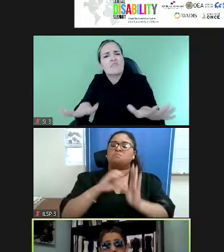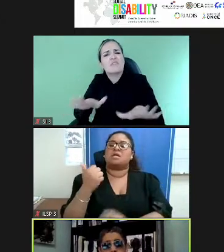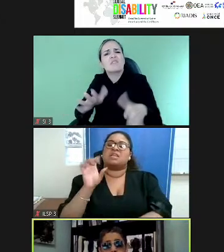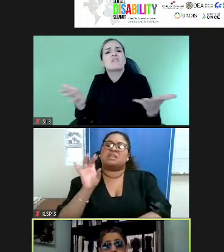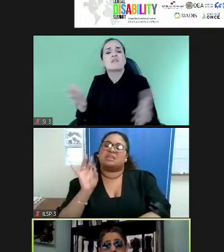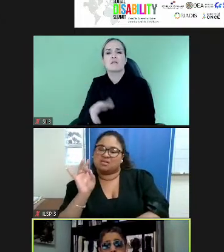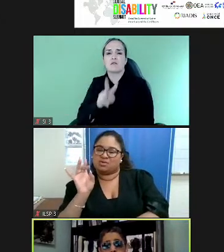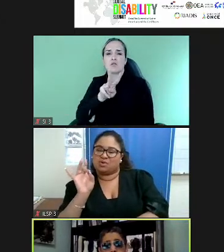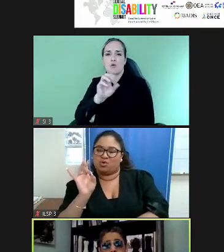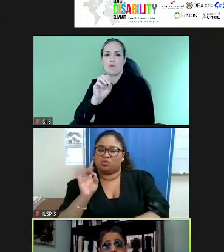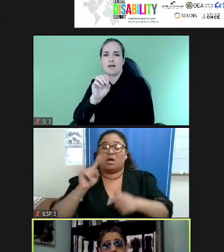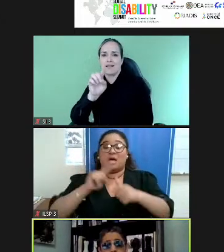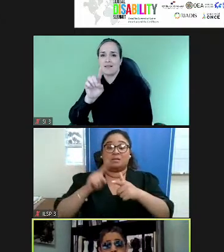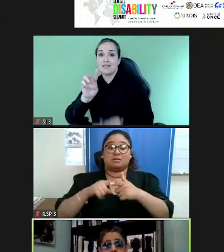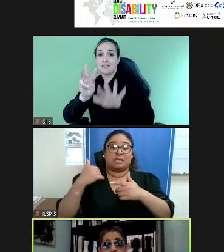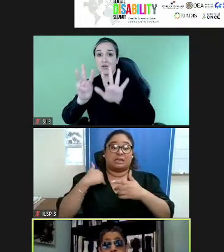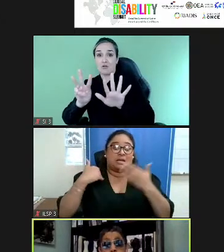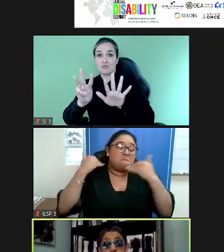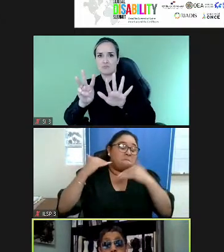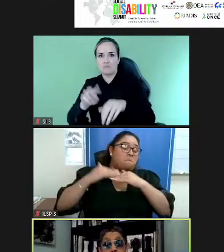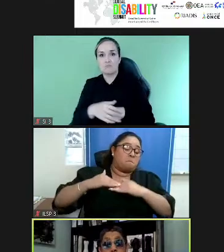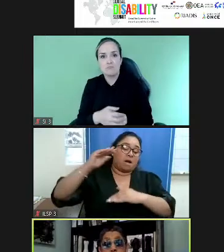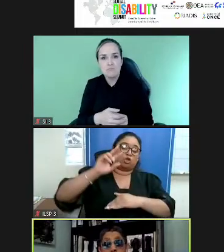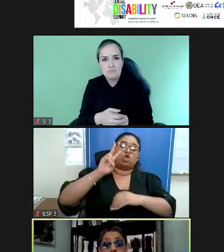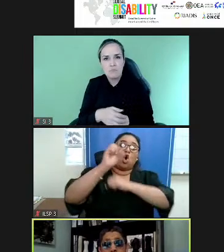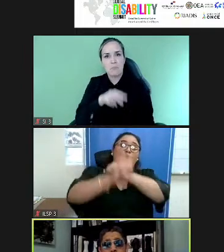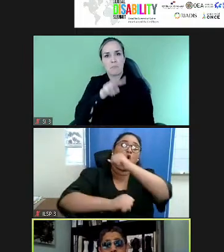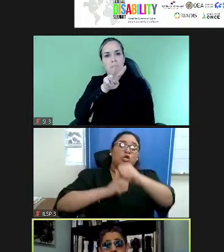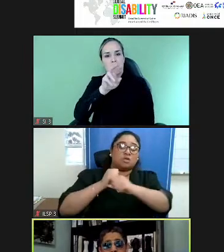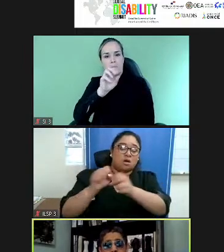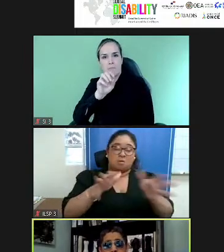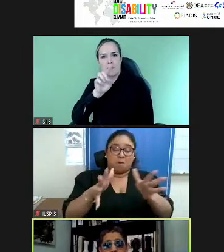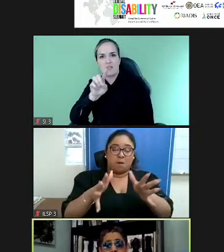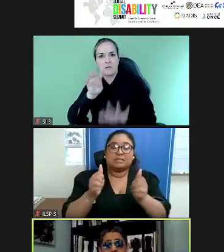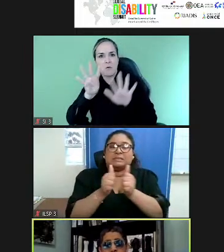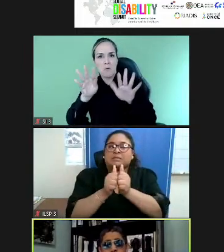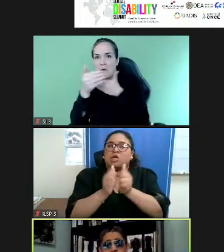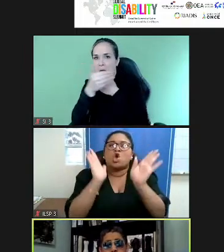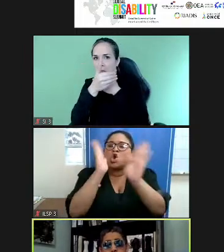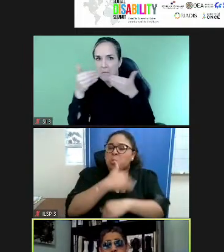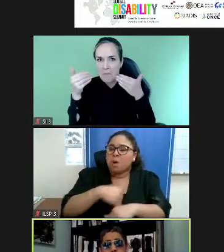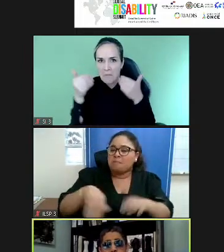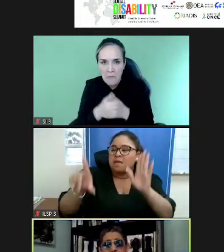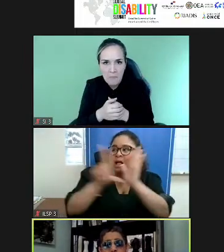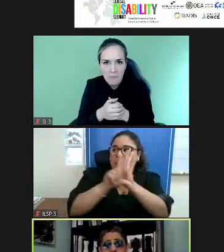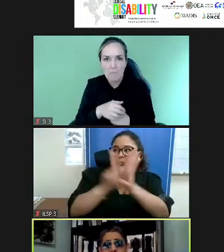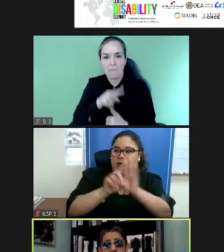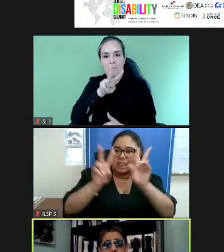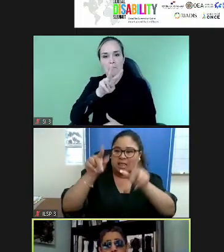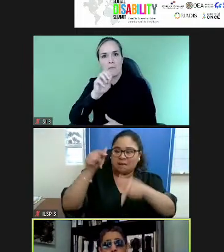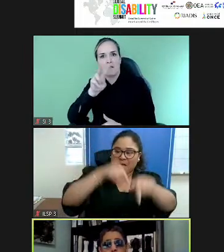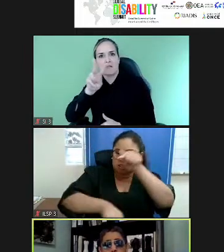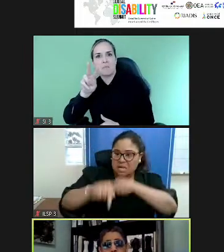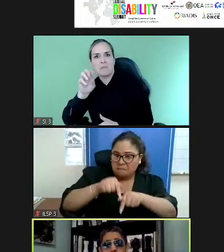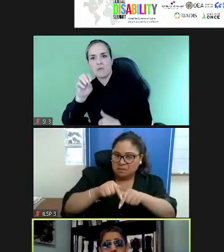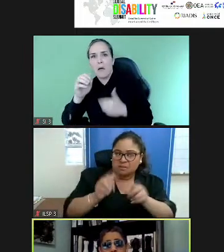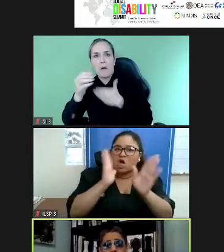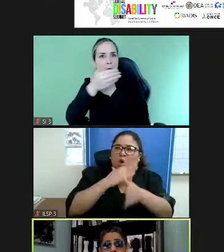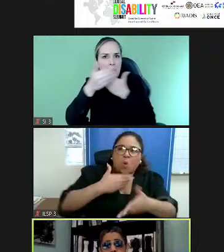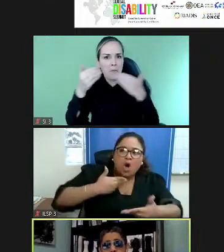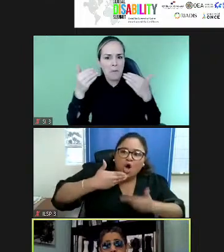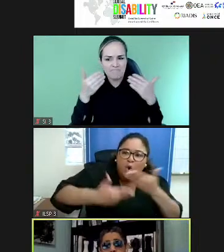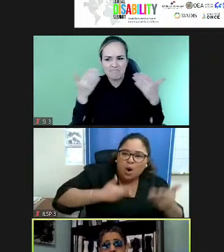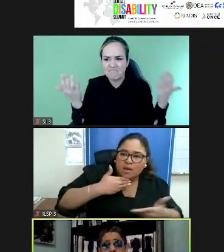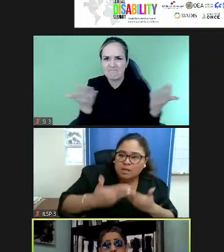2018 and we already had more than two years without having national policies orienting